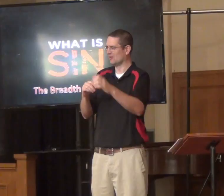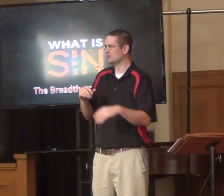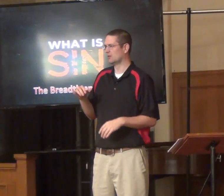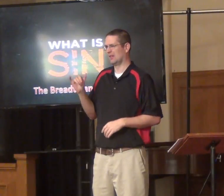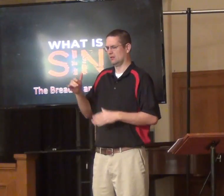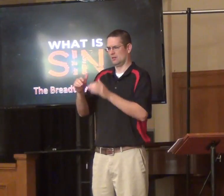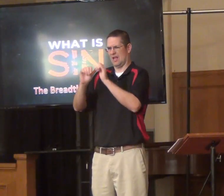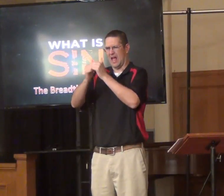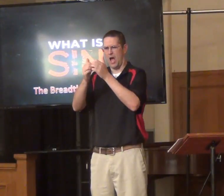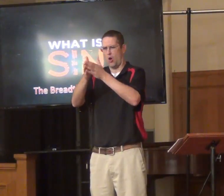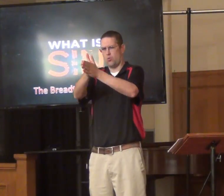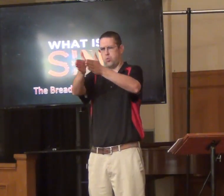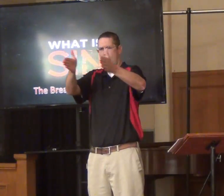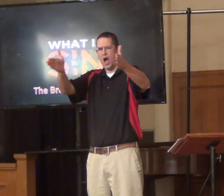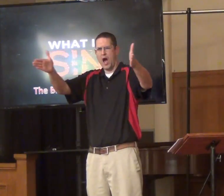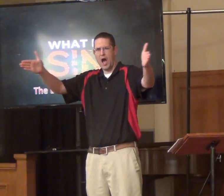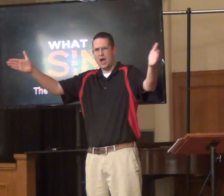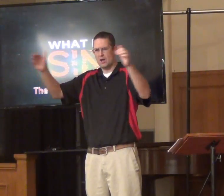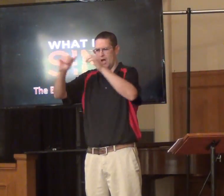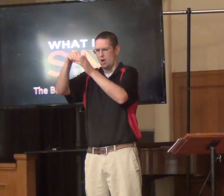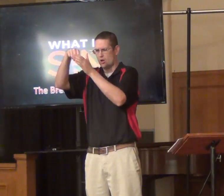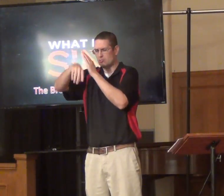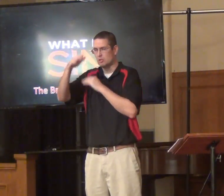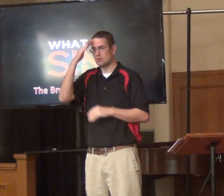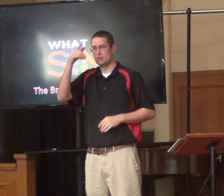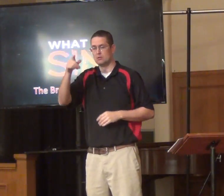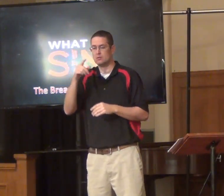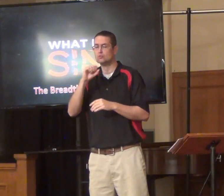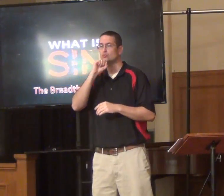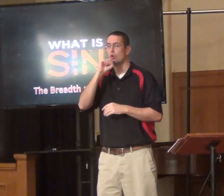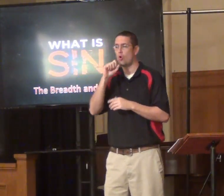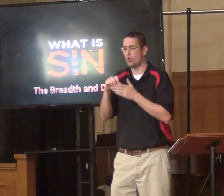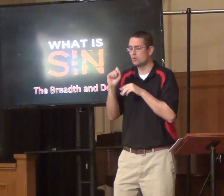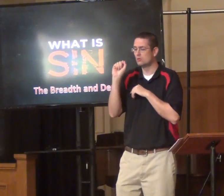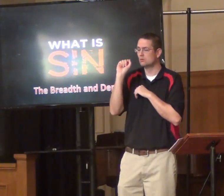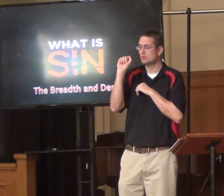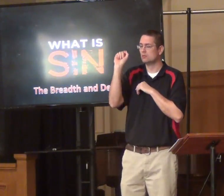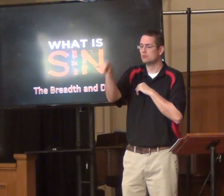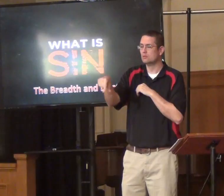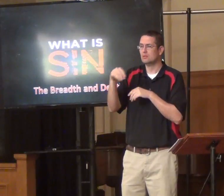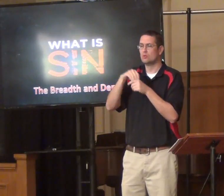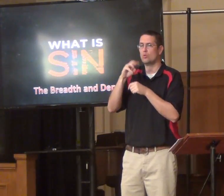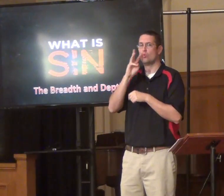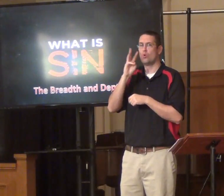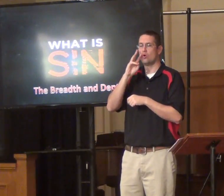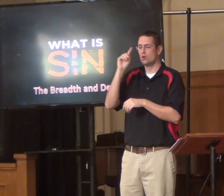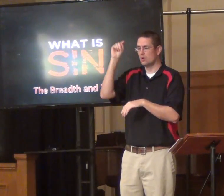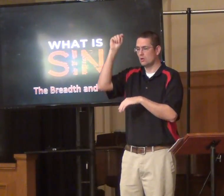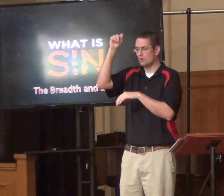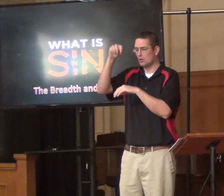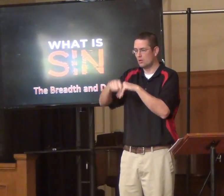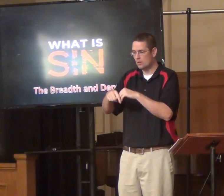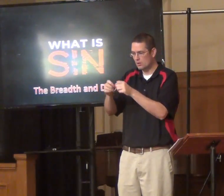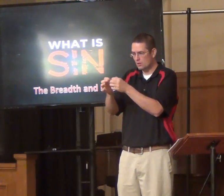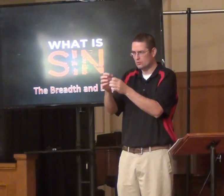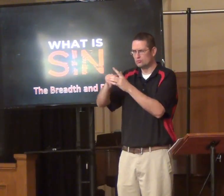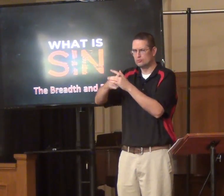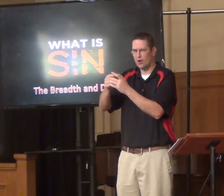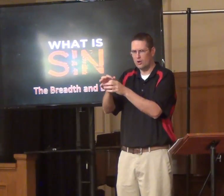Hold on, yes. So how wide and how deep. If you throw a stone into water,